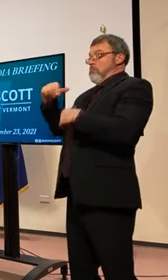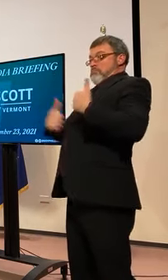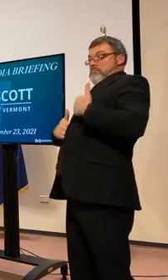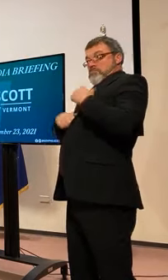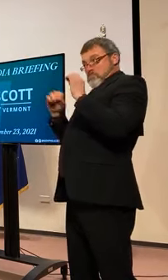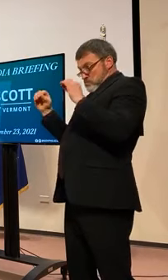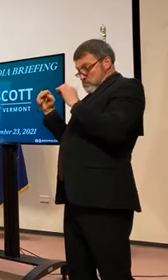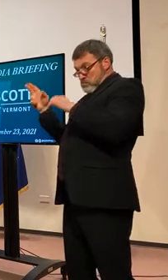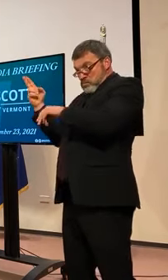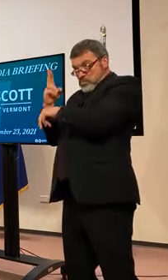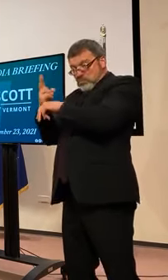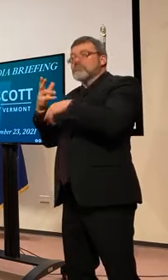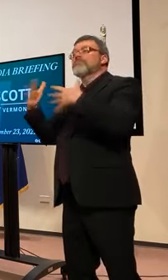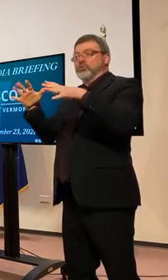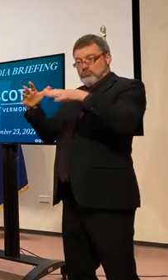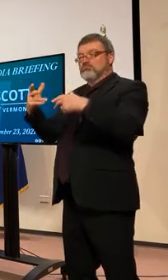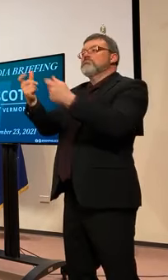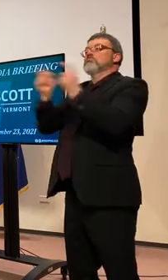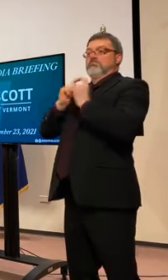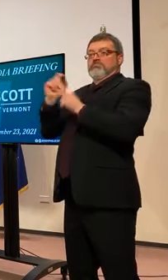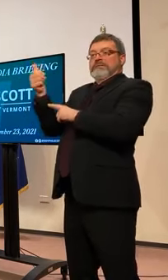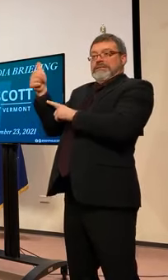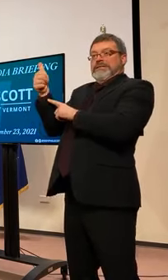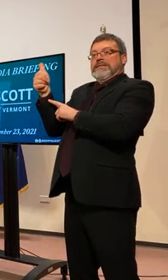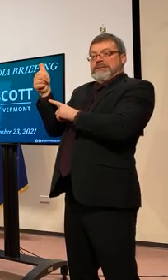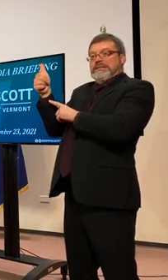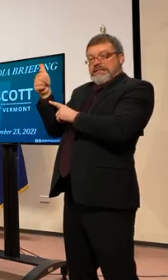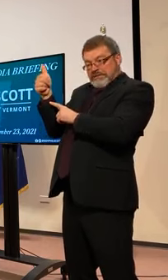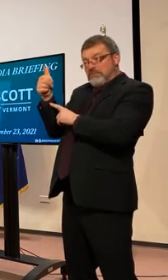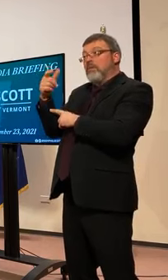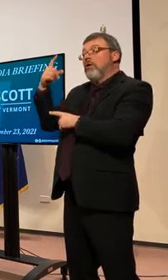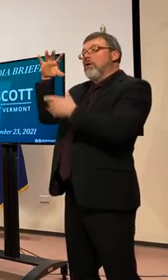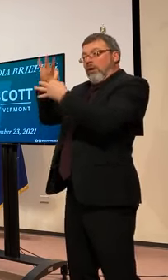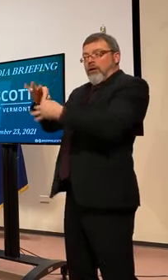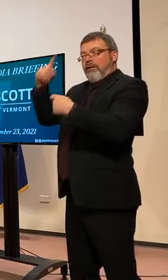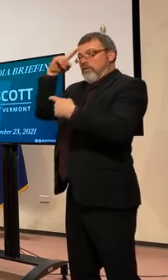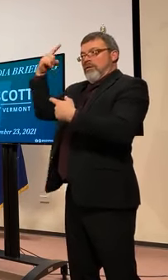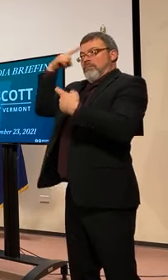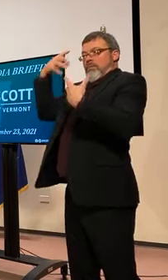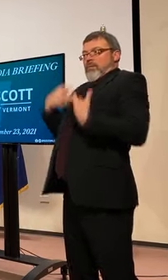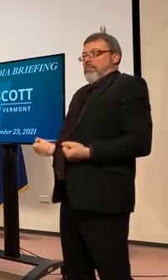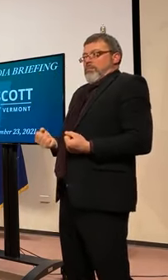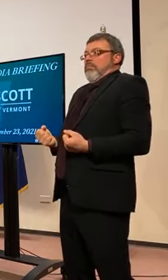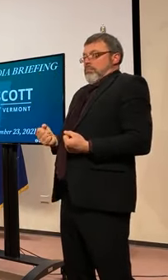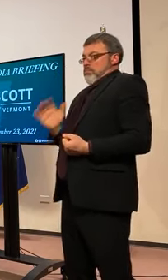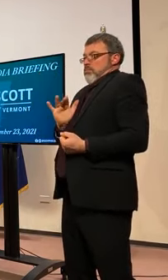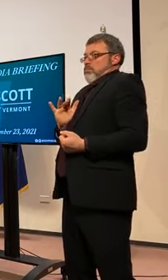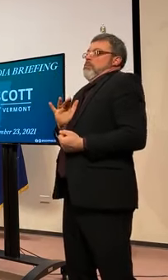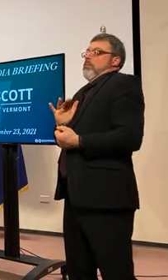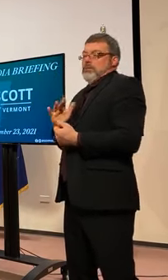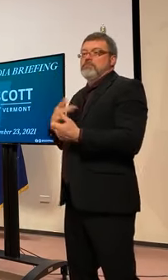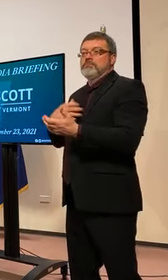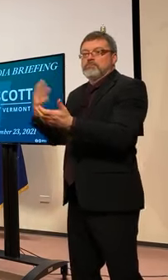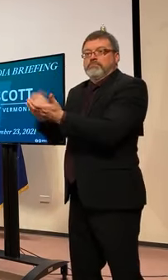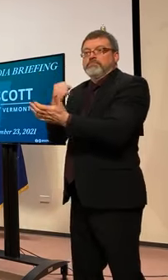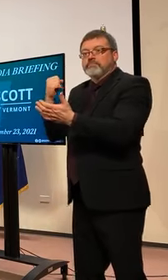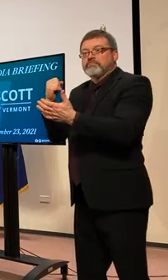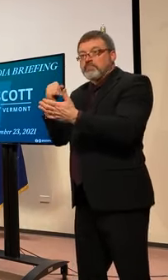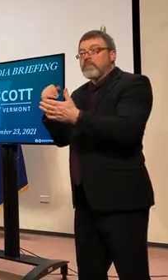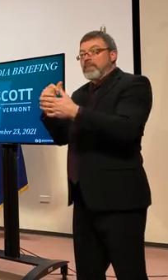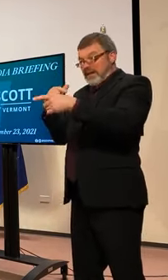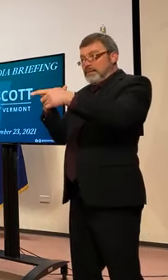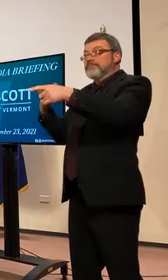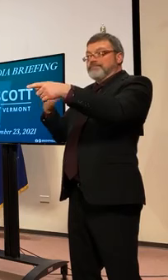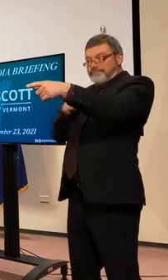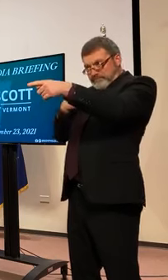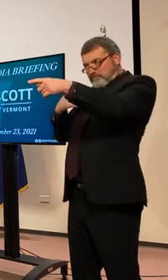been available to serve civilians as capacity at the VA center allows. As I mentioned last week,